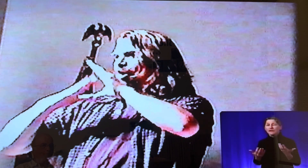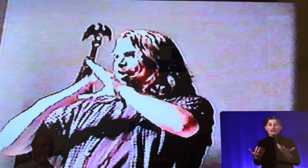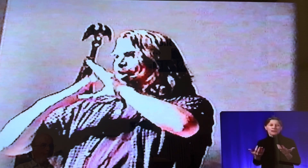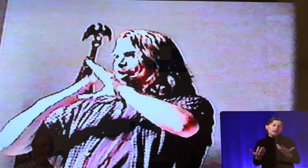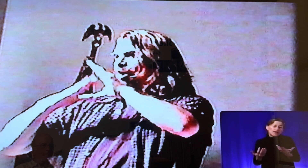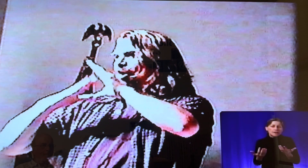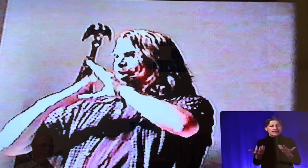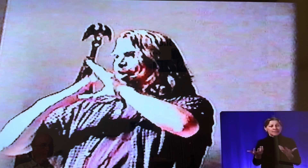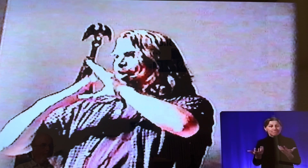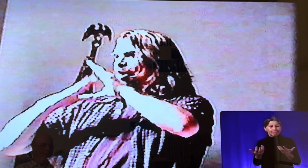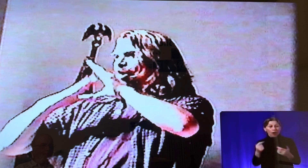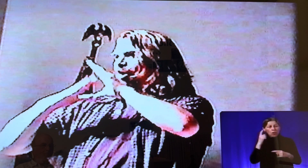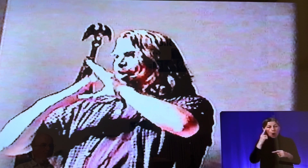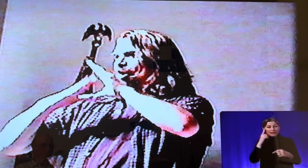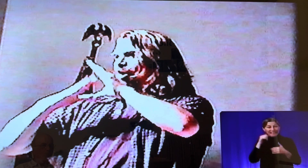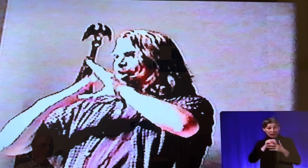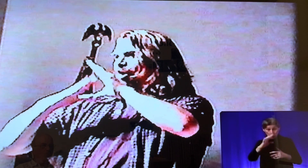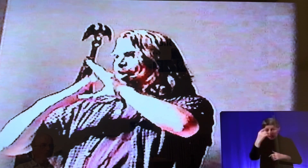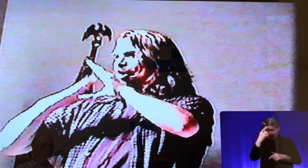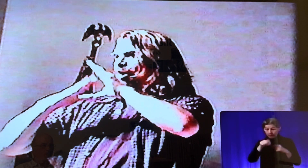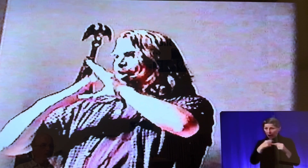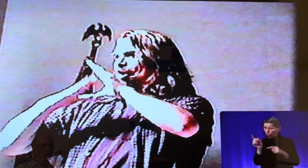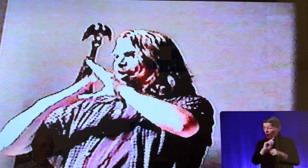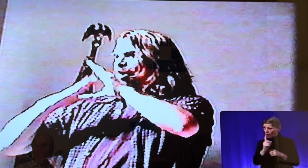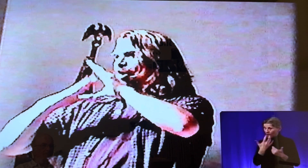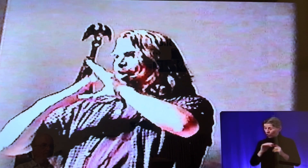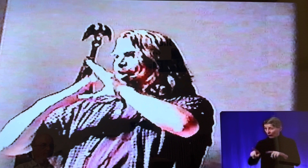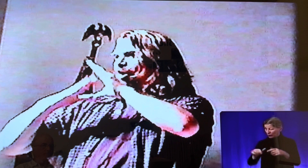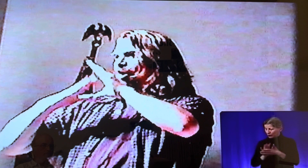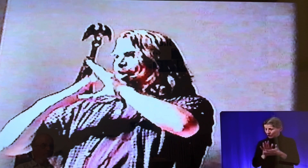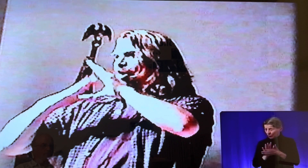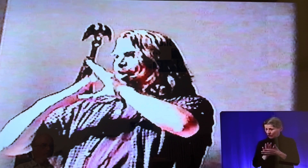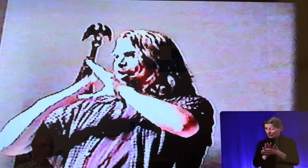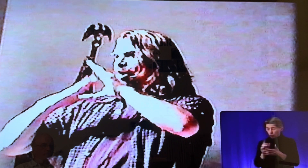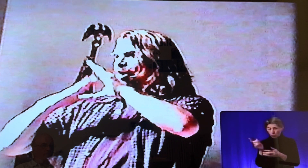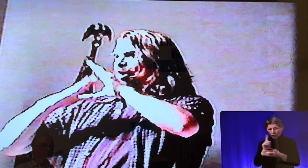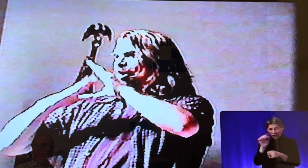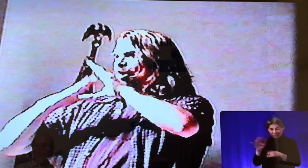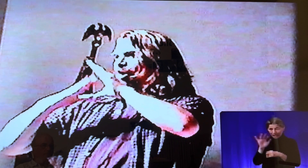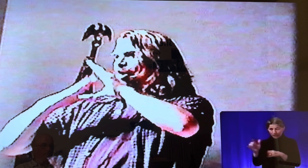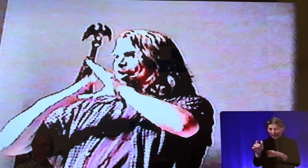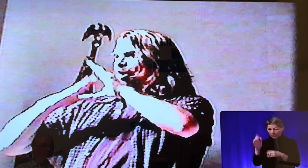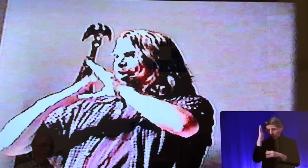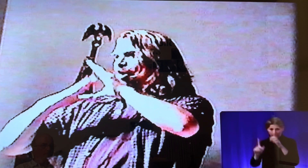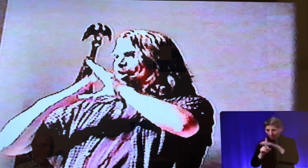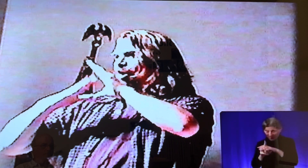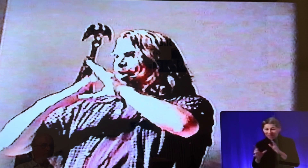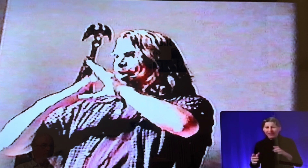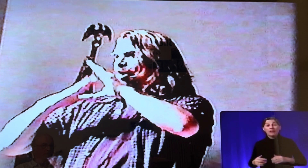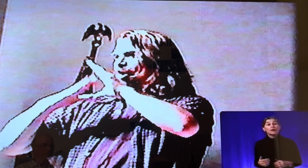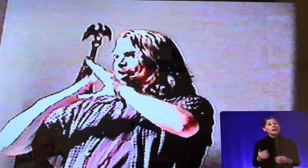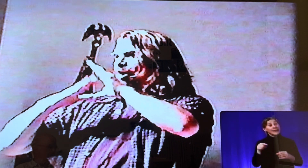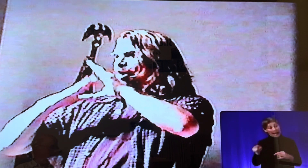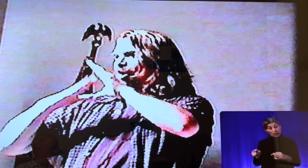some thoughts in your head about where he might be going with this finger spelling. Now he's about, what you're going to see next is